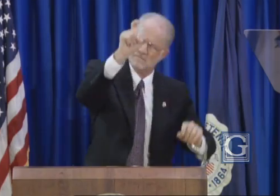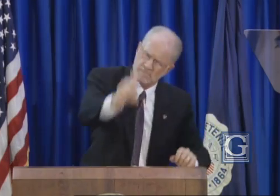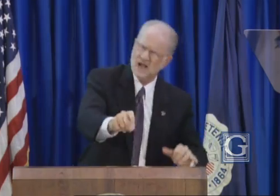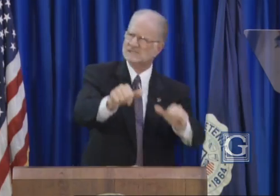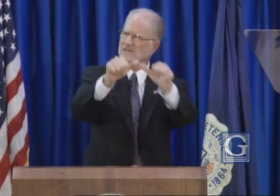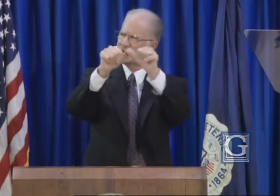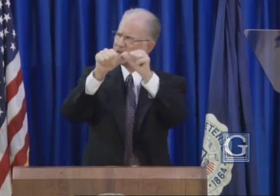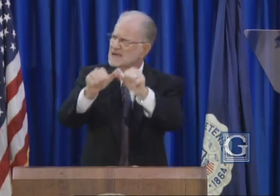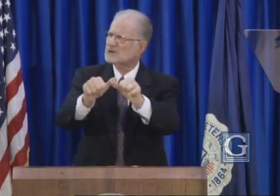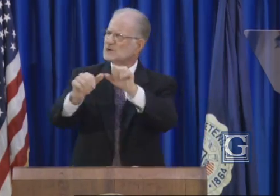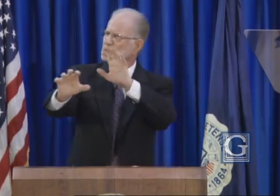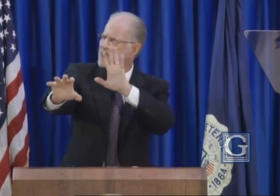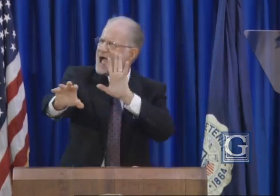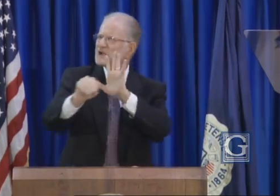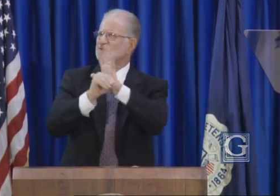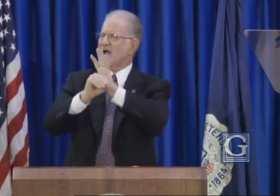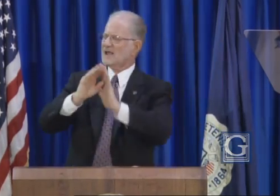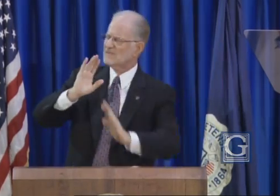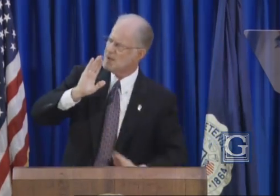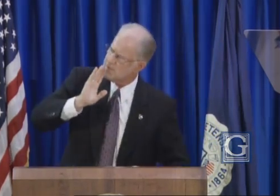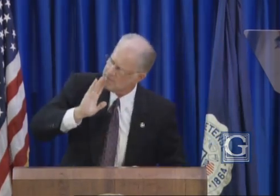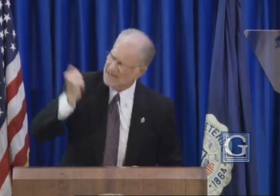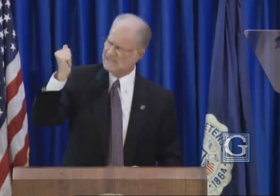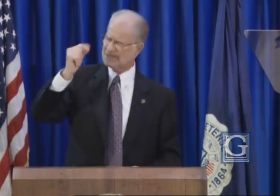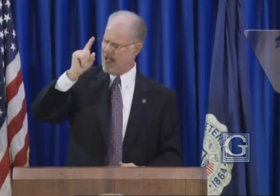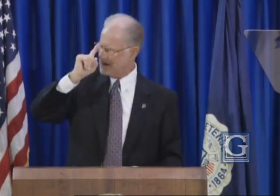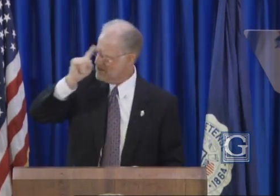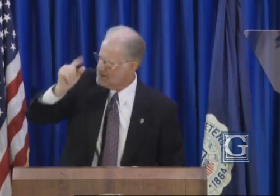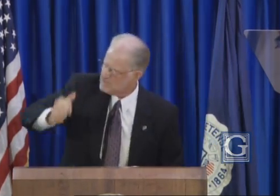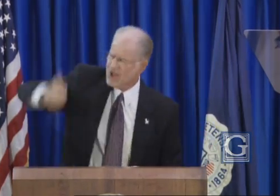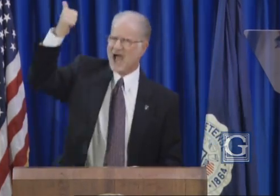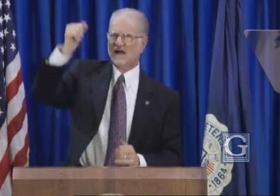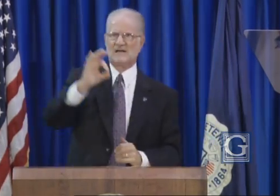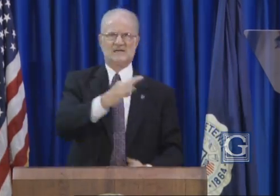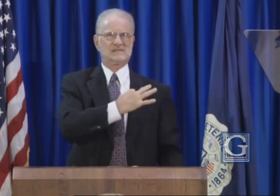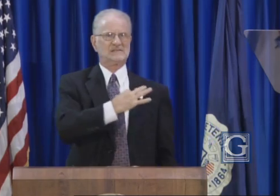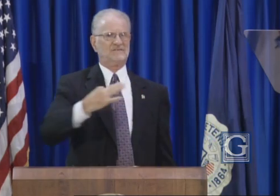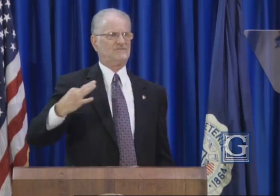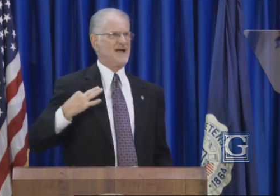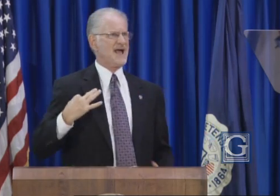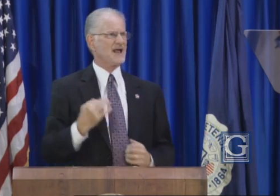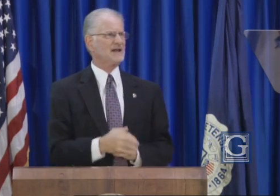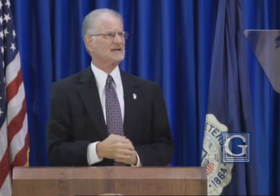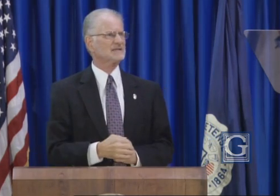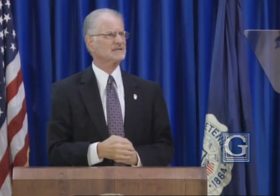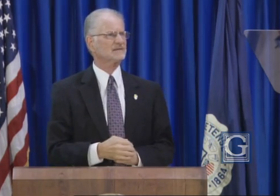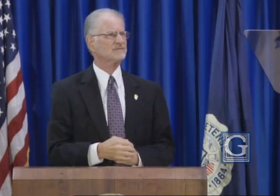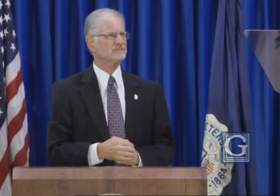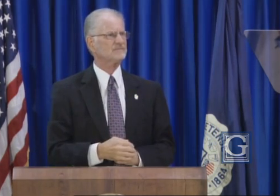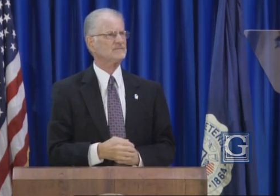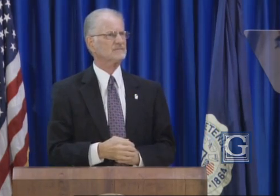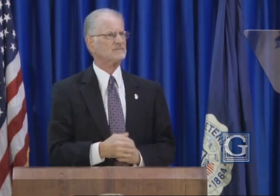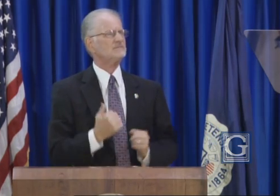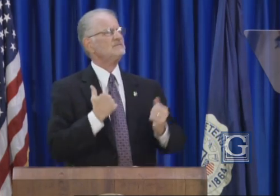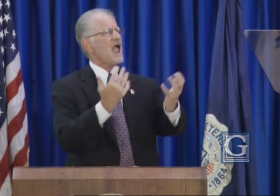Our liberal arts education must continue to attract the best and brightest faculty.